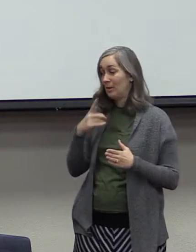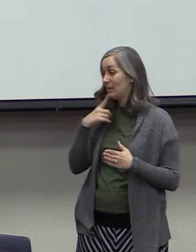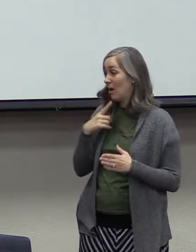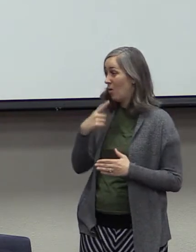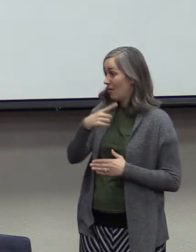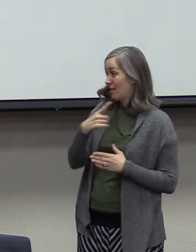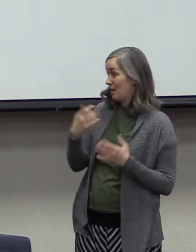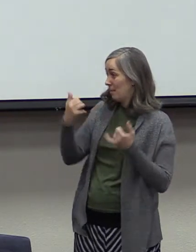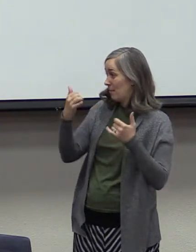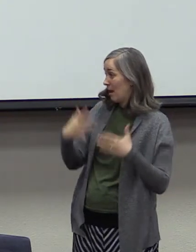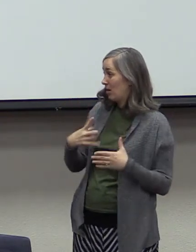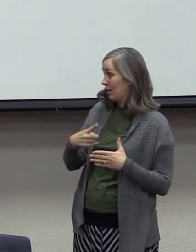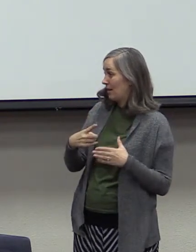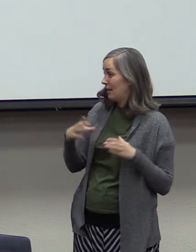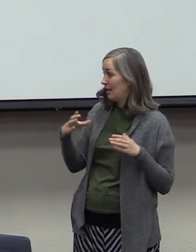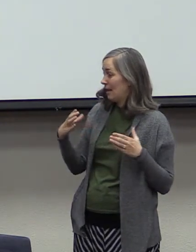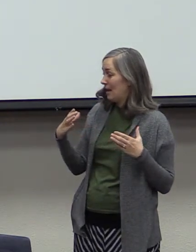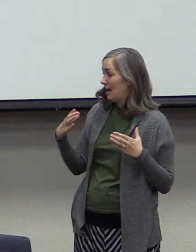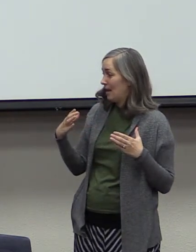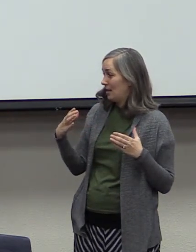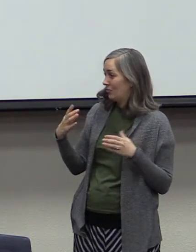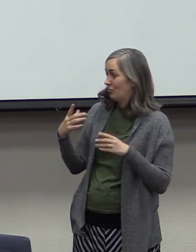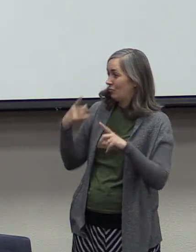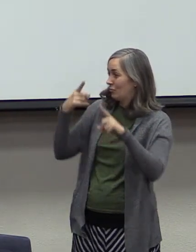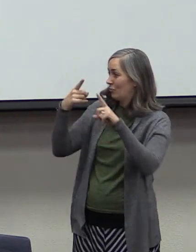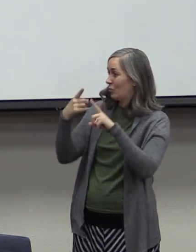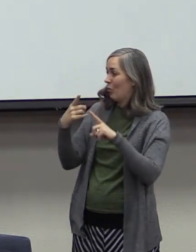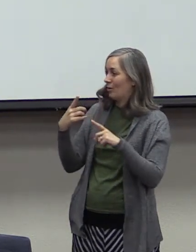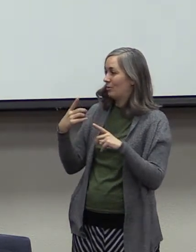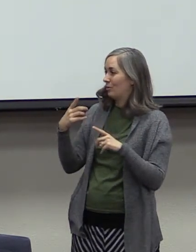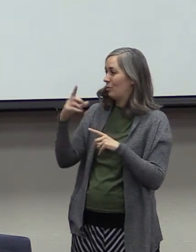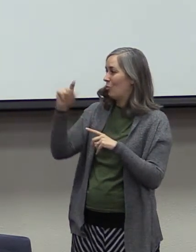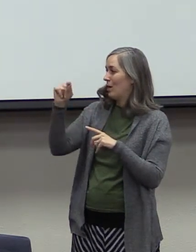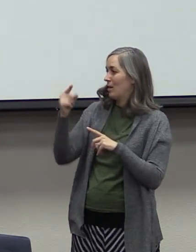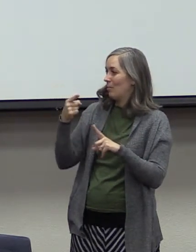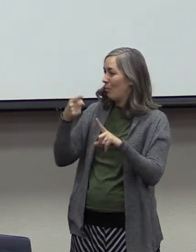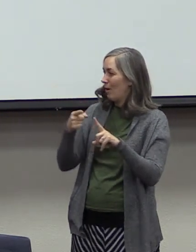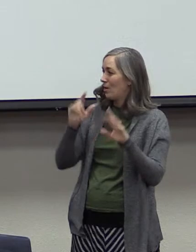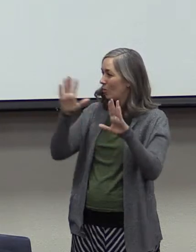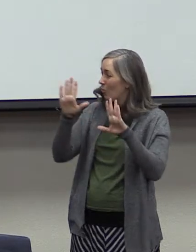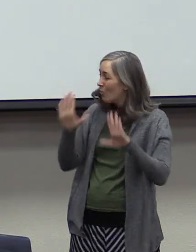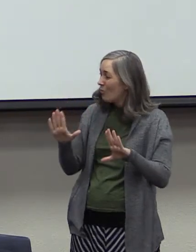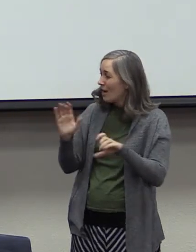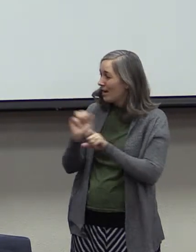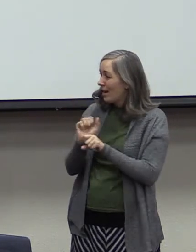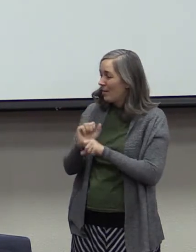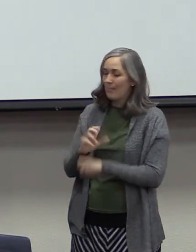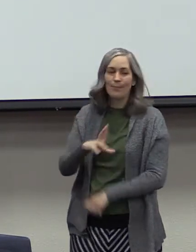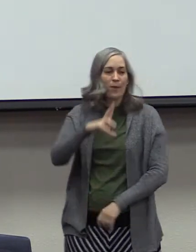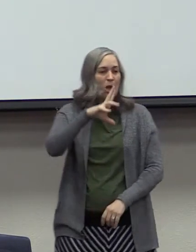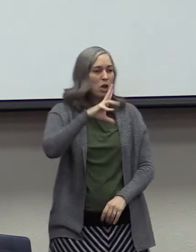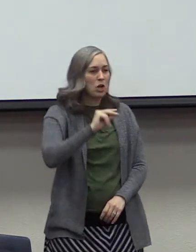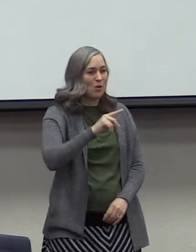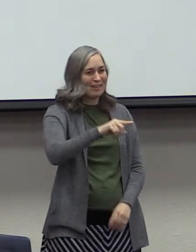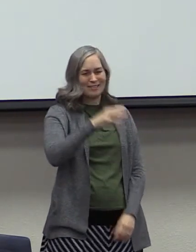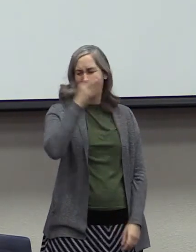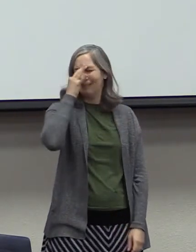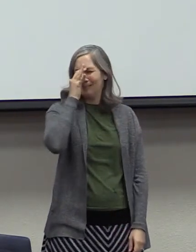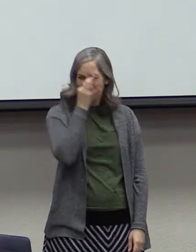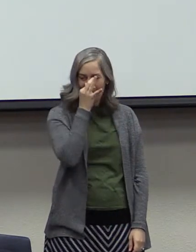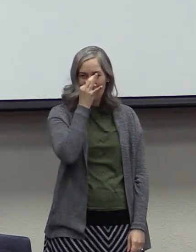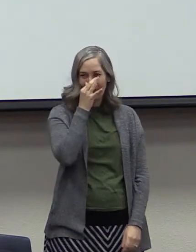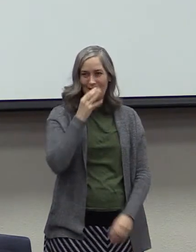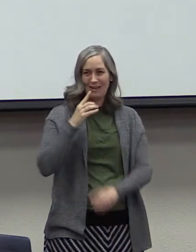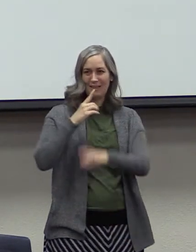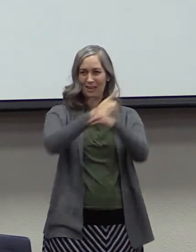great game?" No, he didn't. He stunk on defense. And he was upset at that because he knew the player could have been better